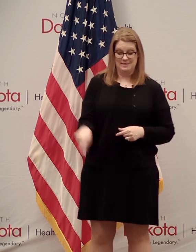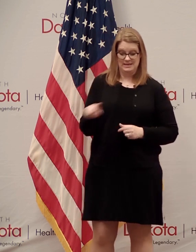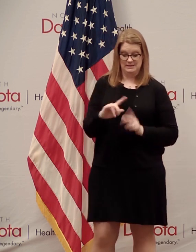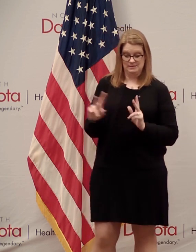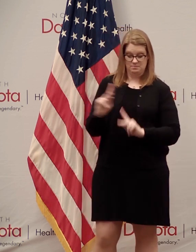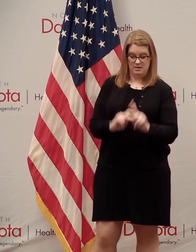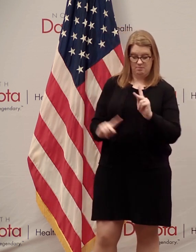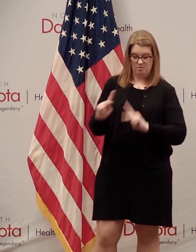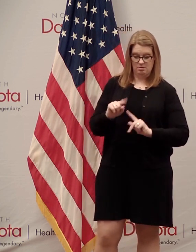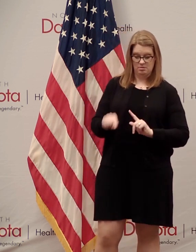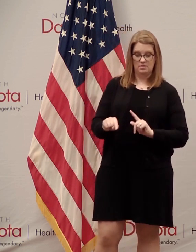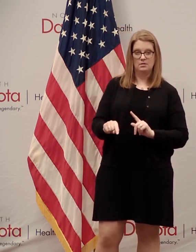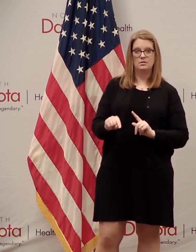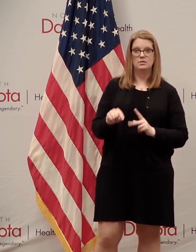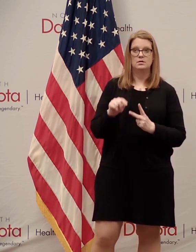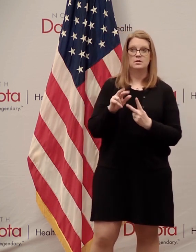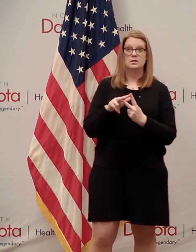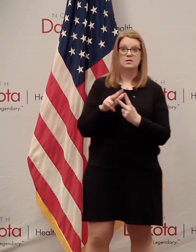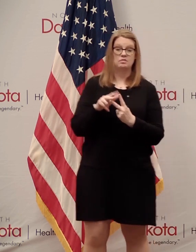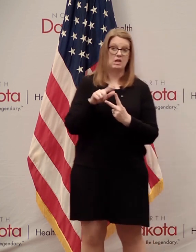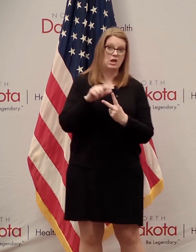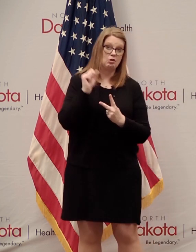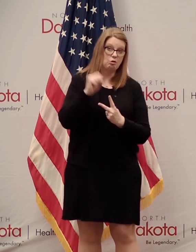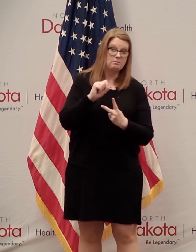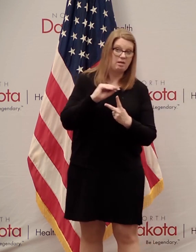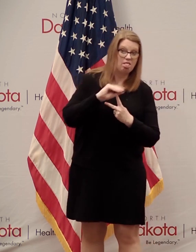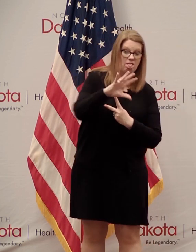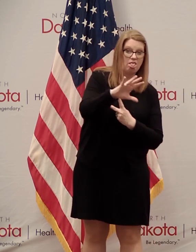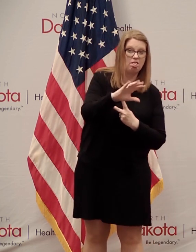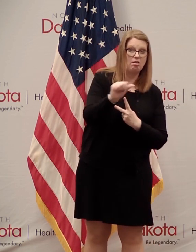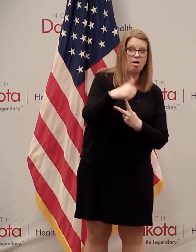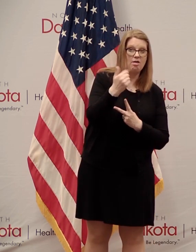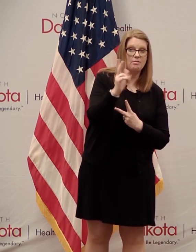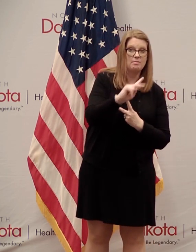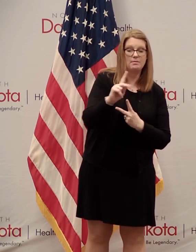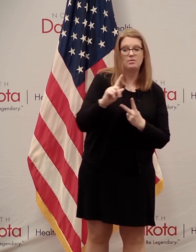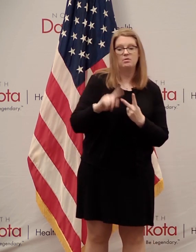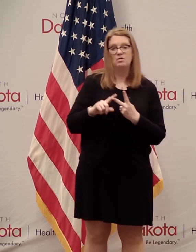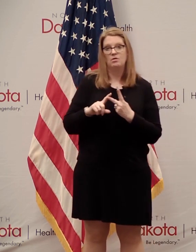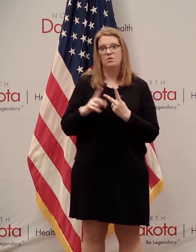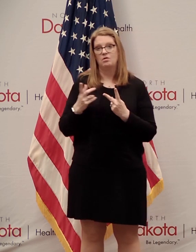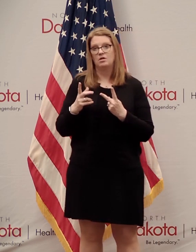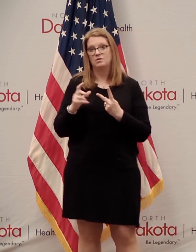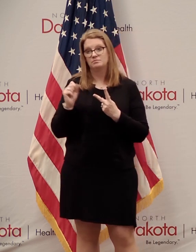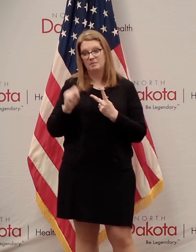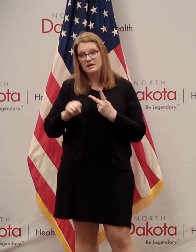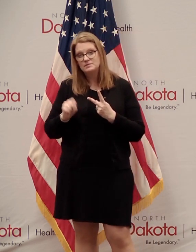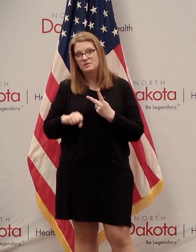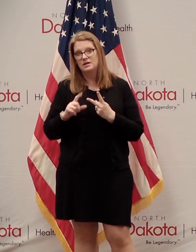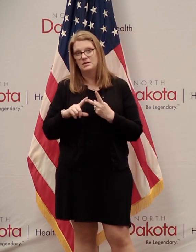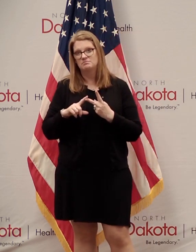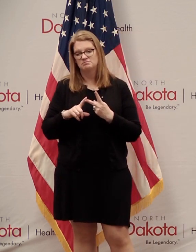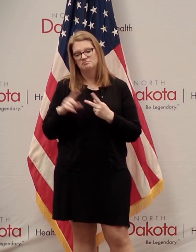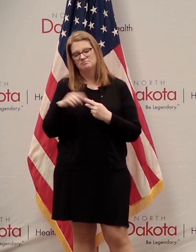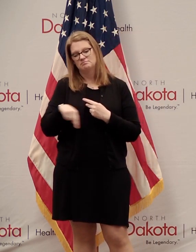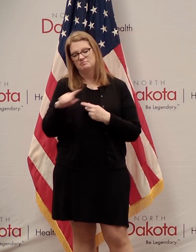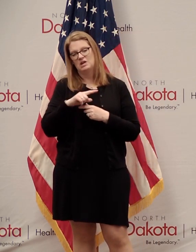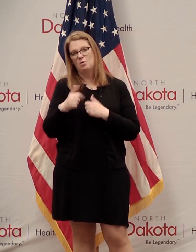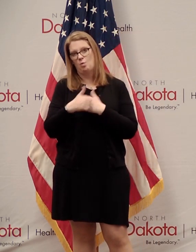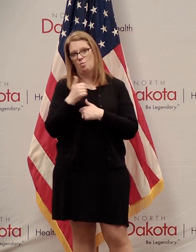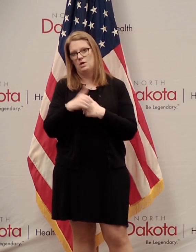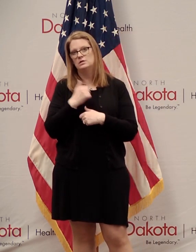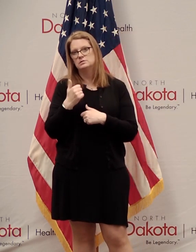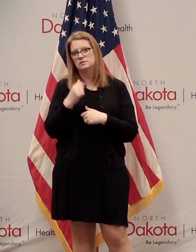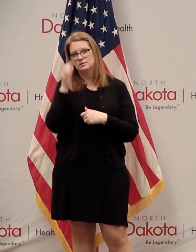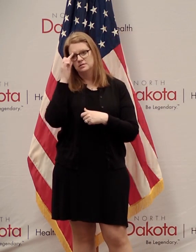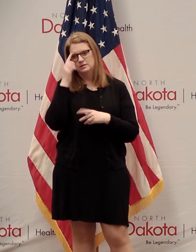they're in a position where they're either could be infecting others or potentially infecting others, represent a public health risk, and they do require the